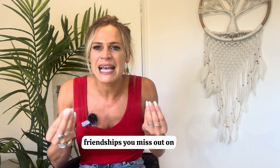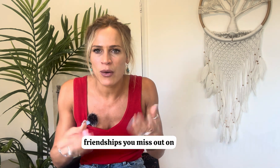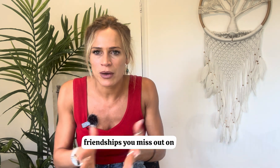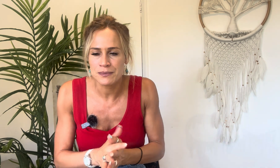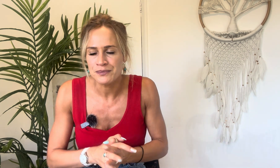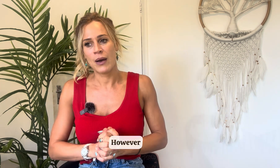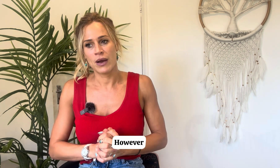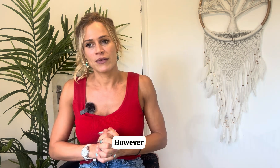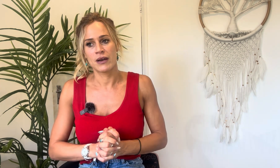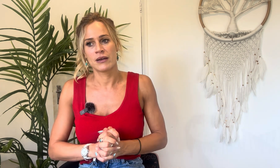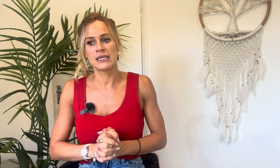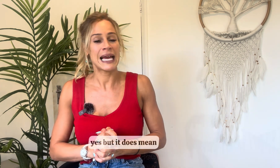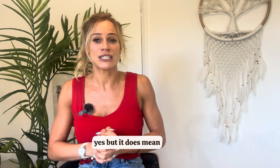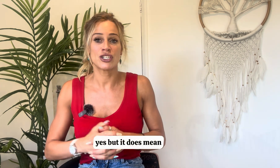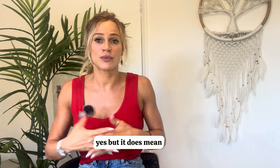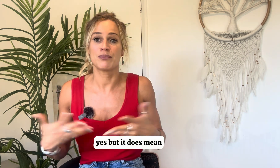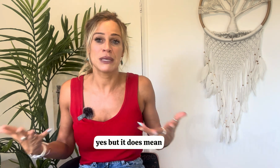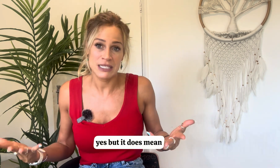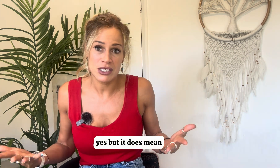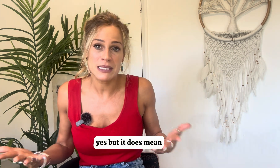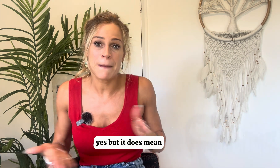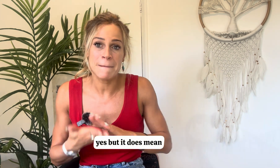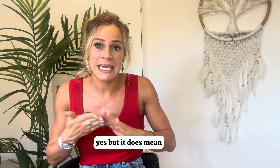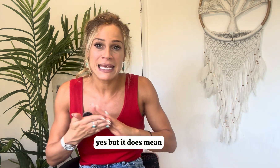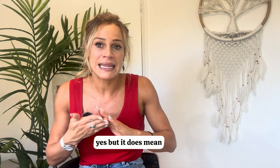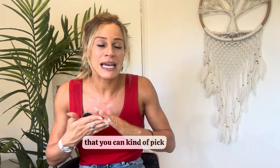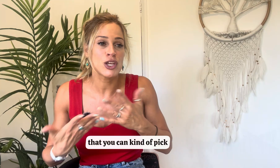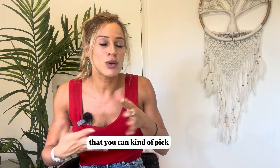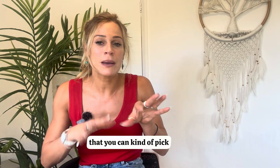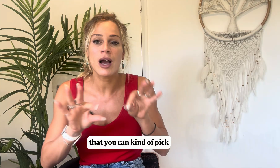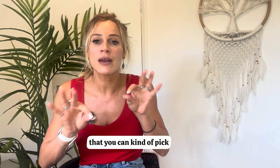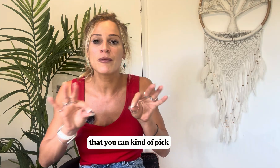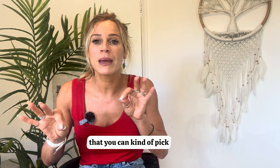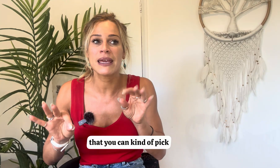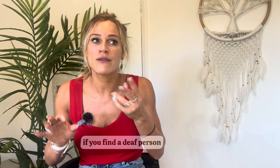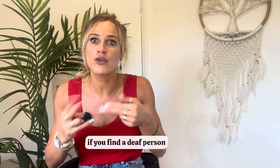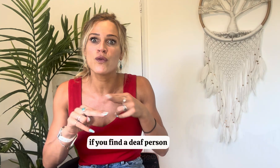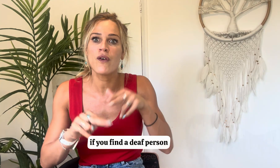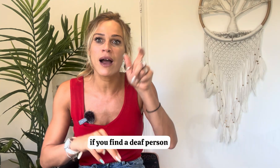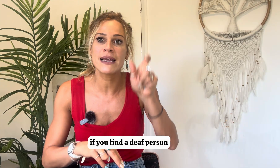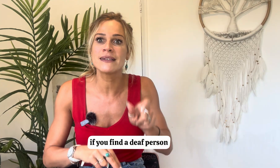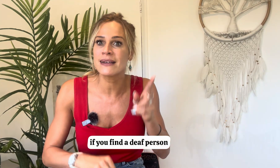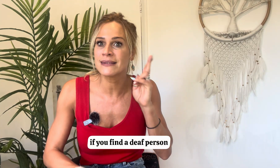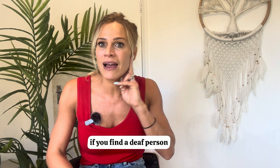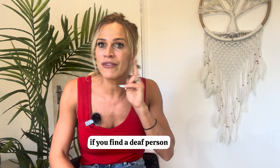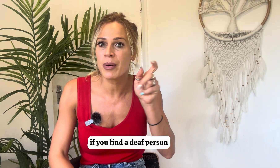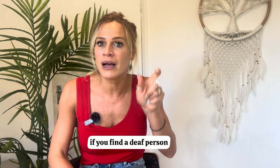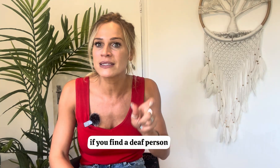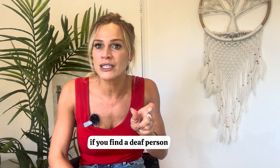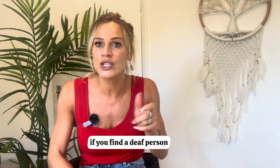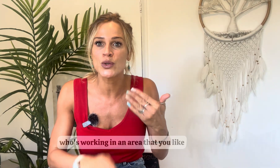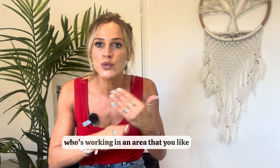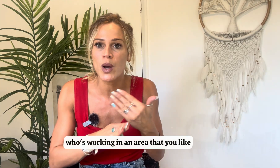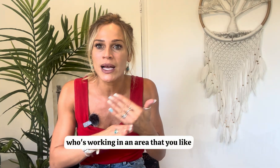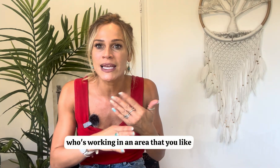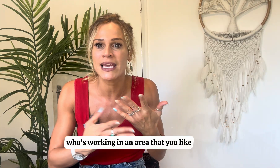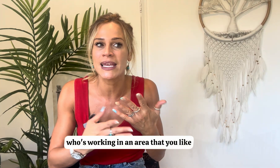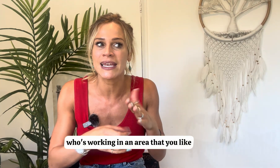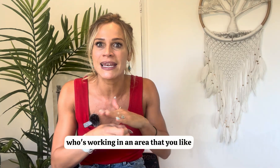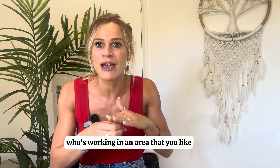on. However, yes, but it does mean that you can kind of pick, if you find a deaf person who's working in an